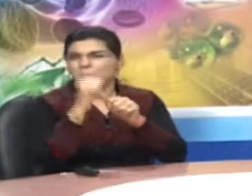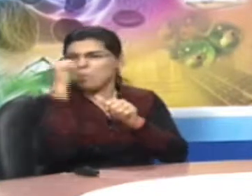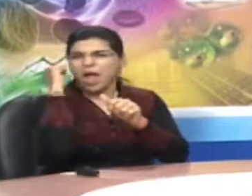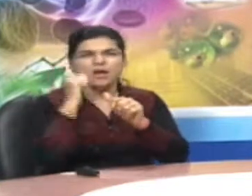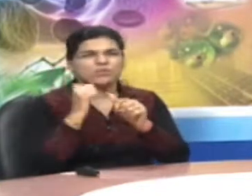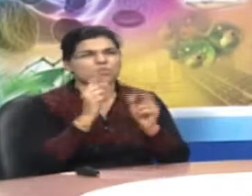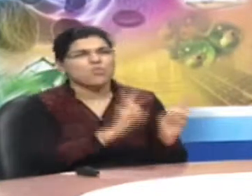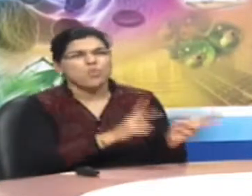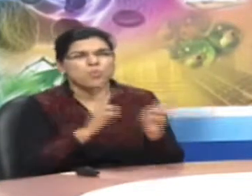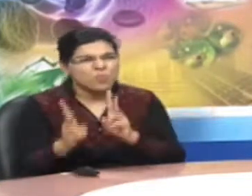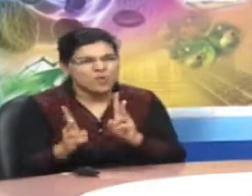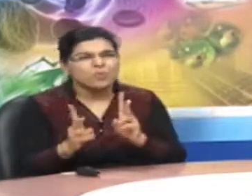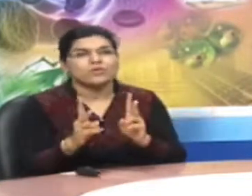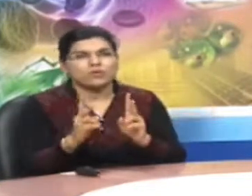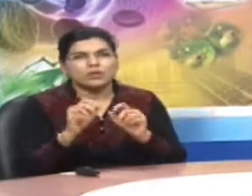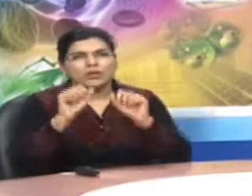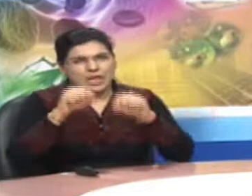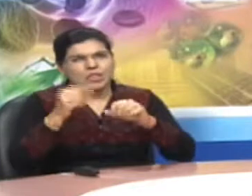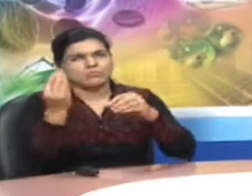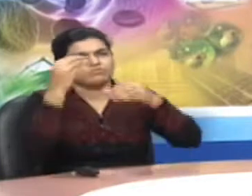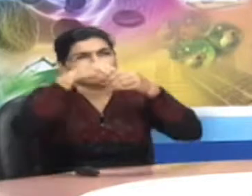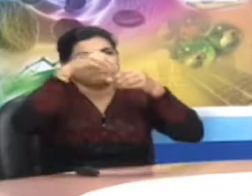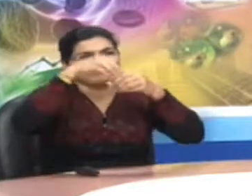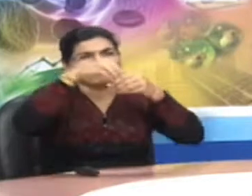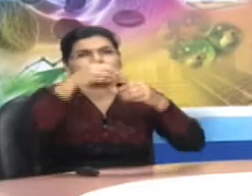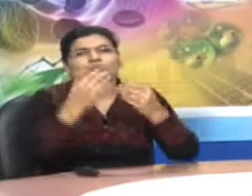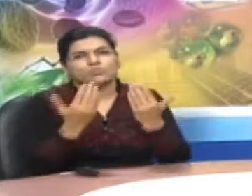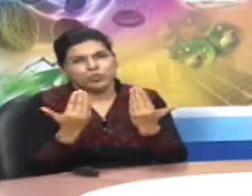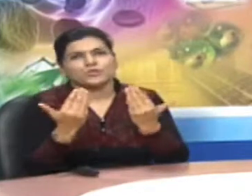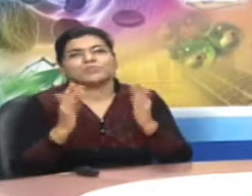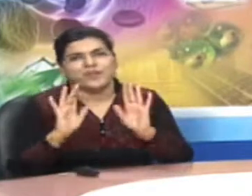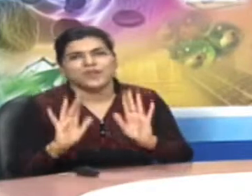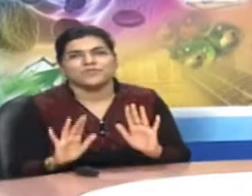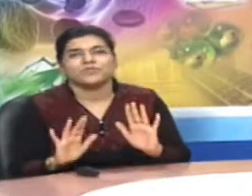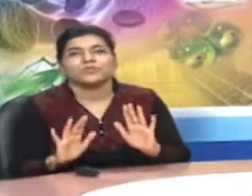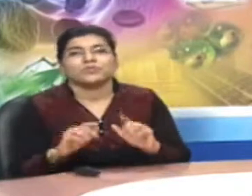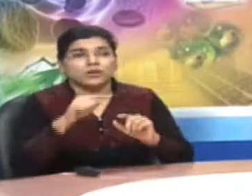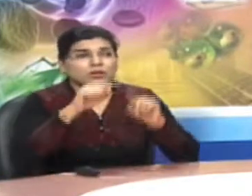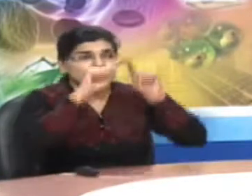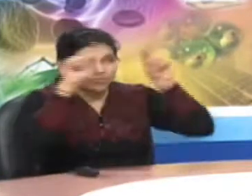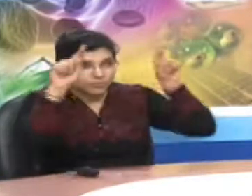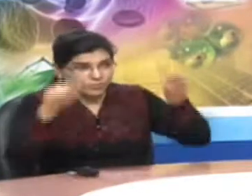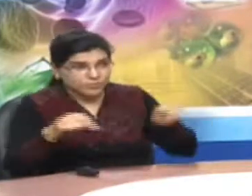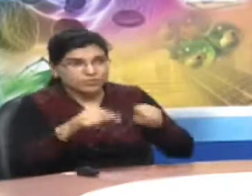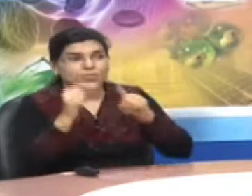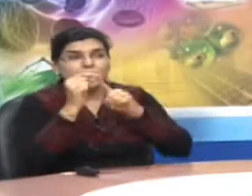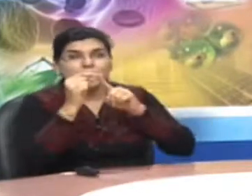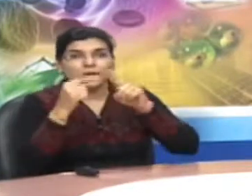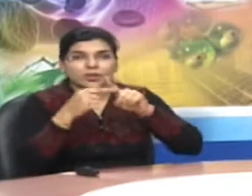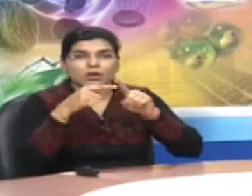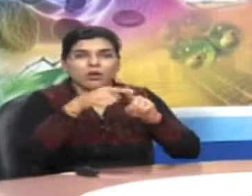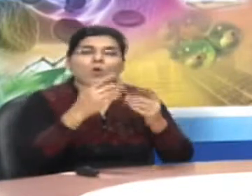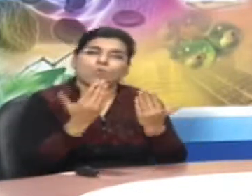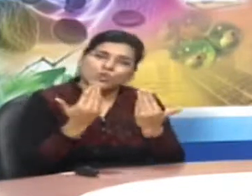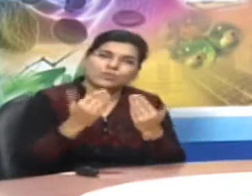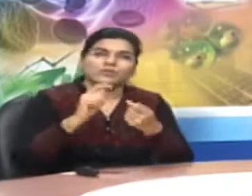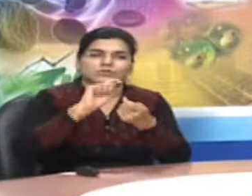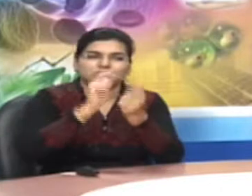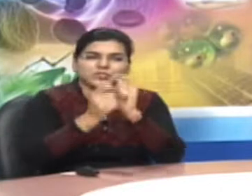PowerPoint gives you several ways to insert, edit, and format texts for